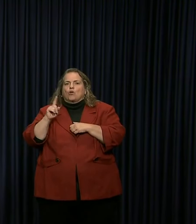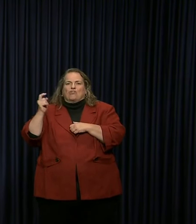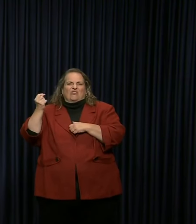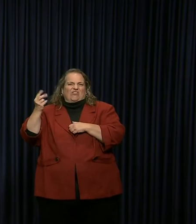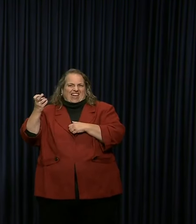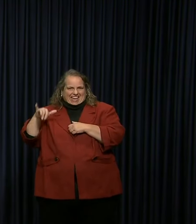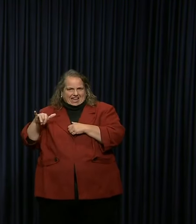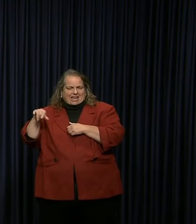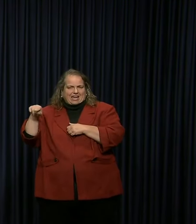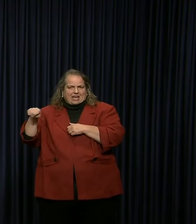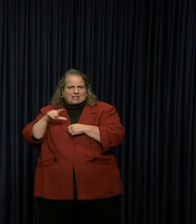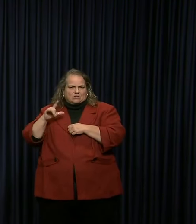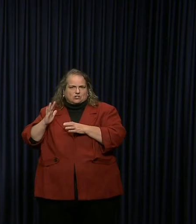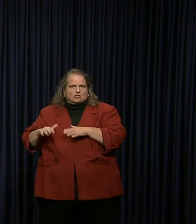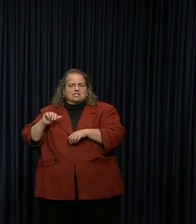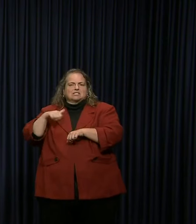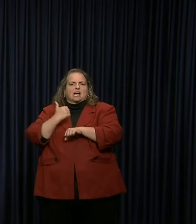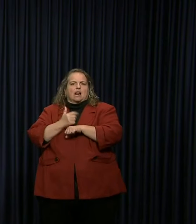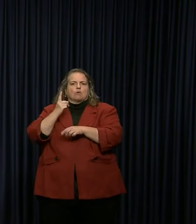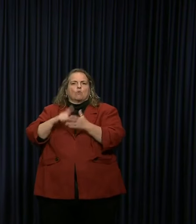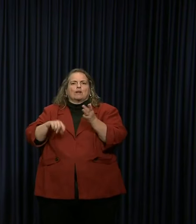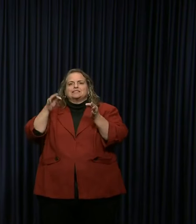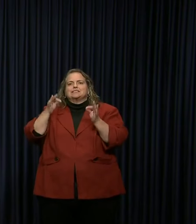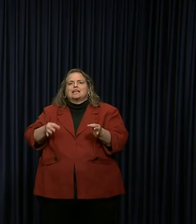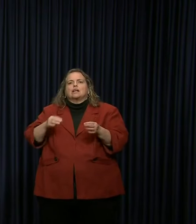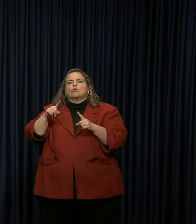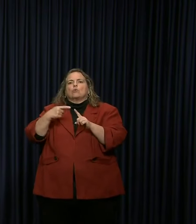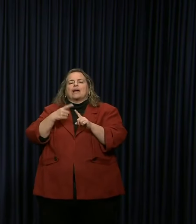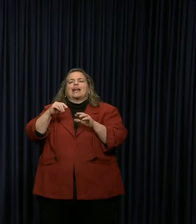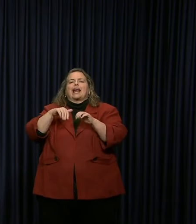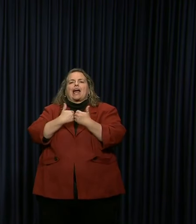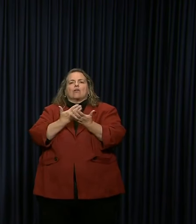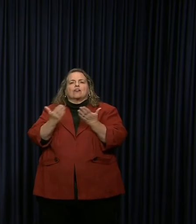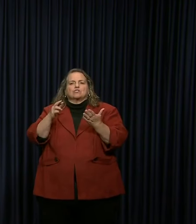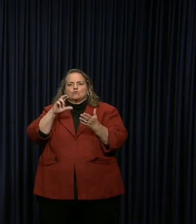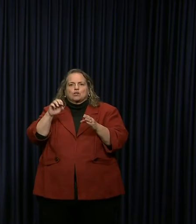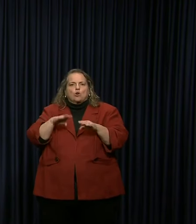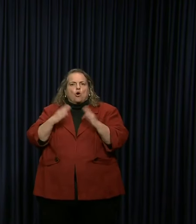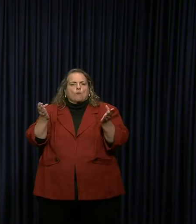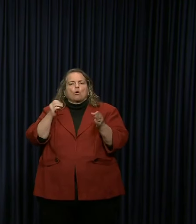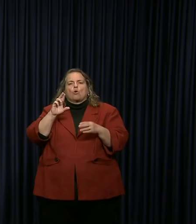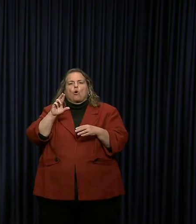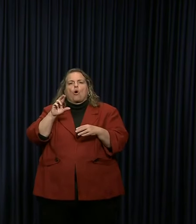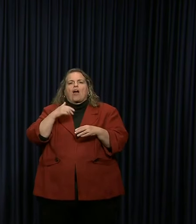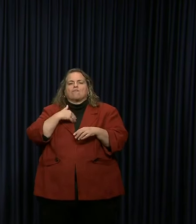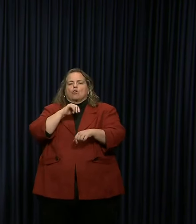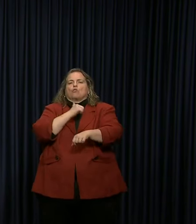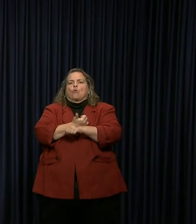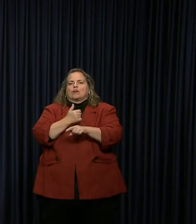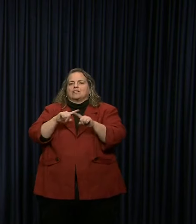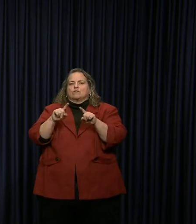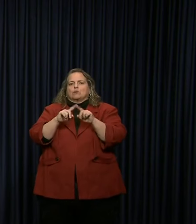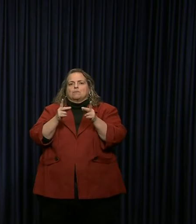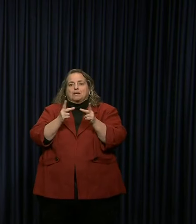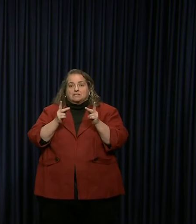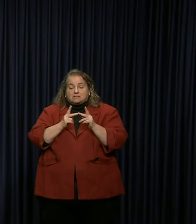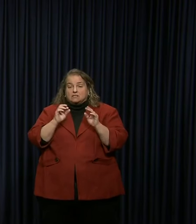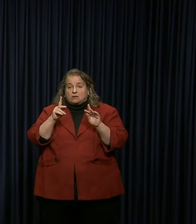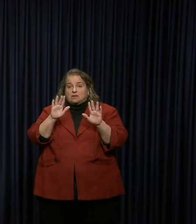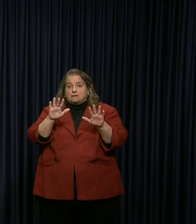up what's decided on when and how things reopen, or try to convey authority in different places. All right,